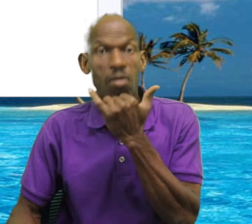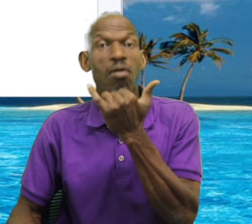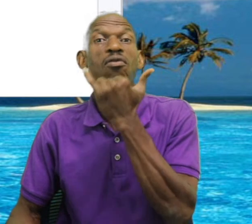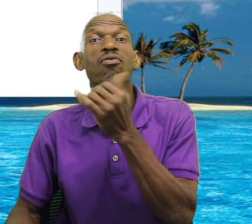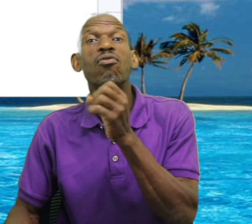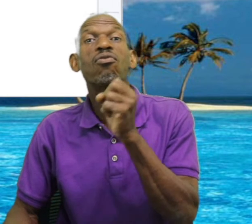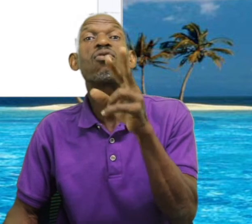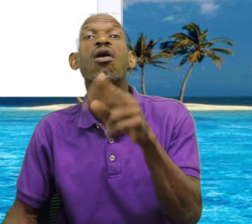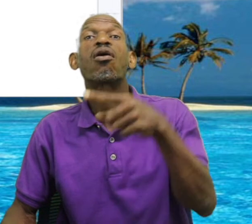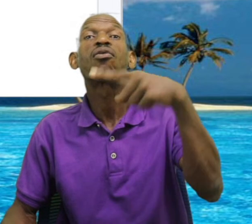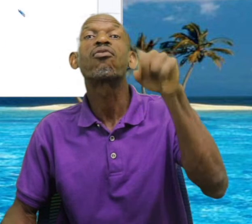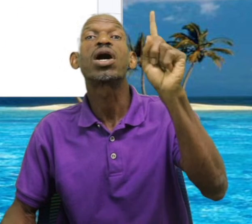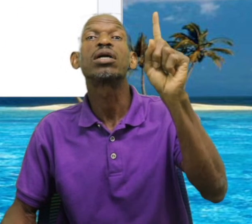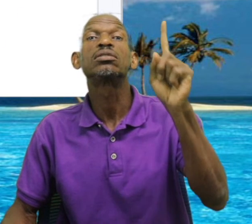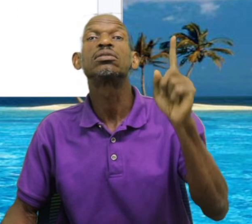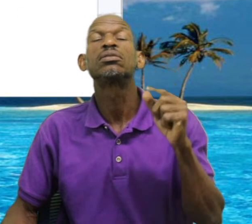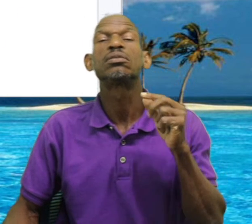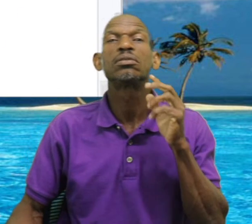Who can tell me?